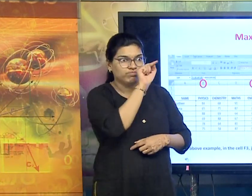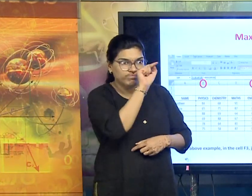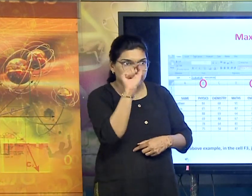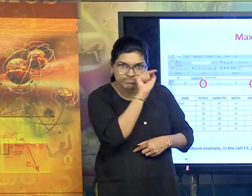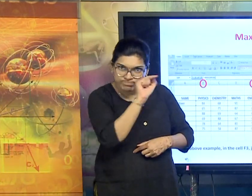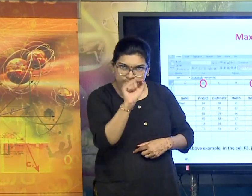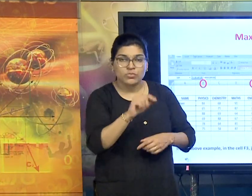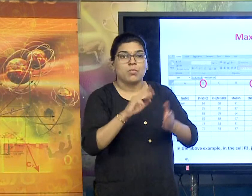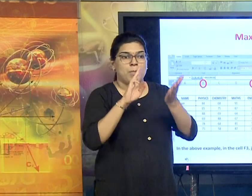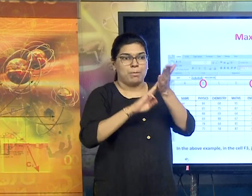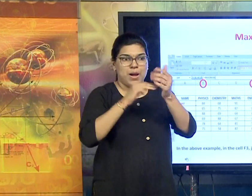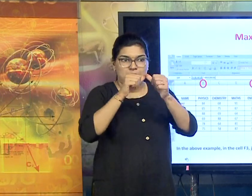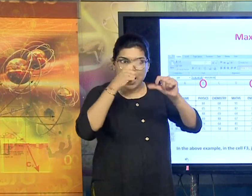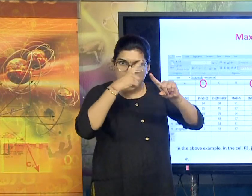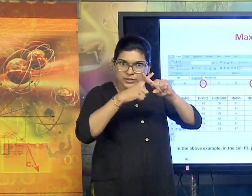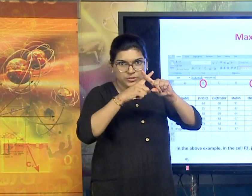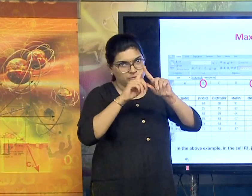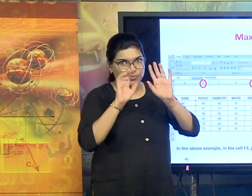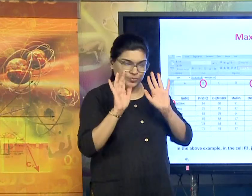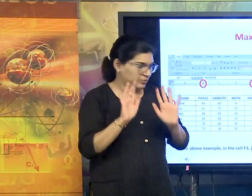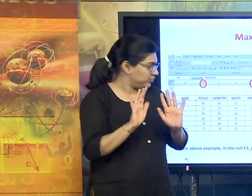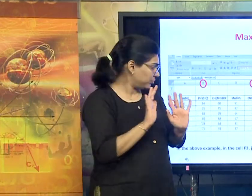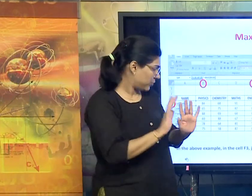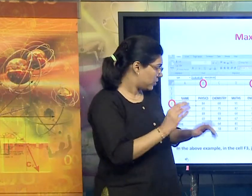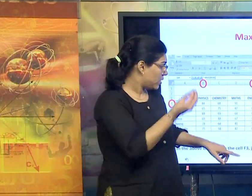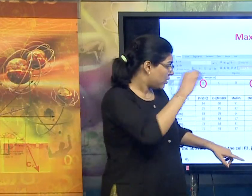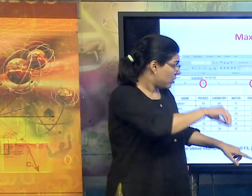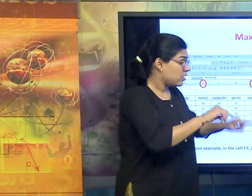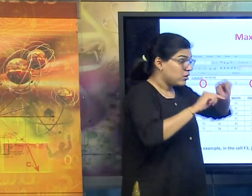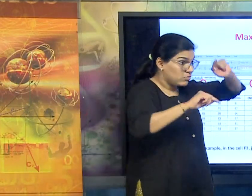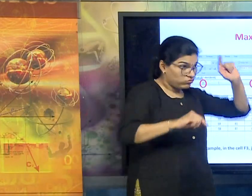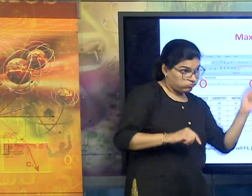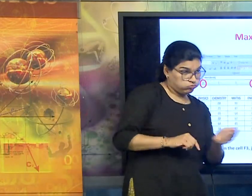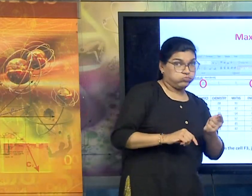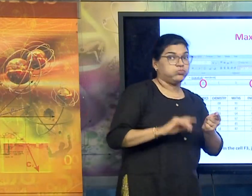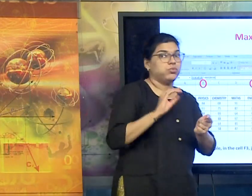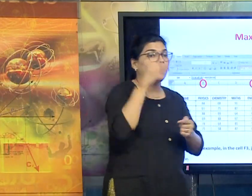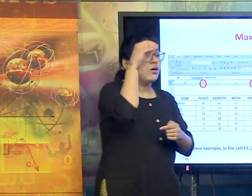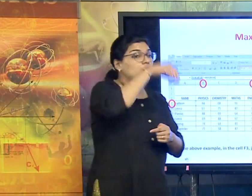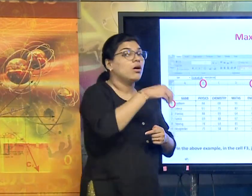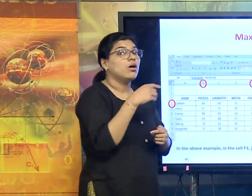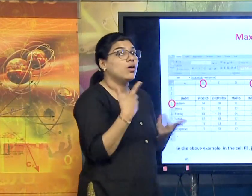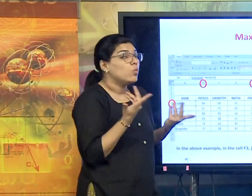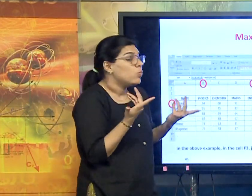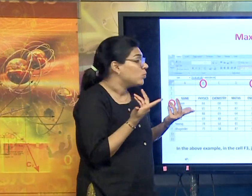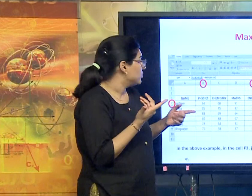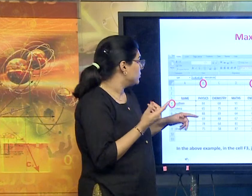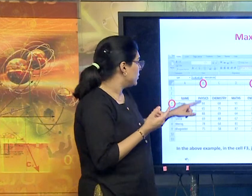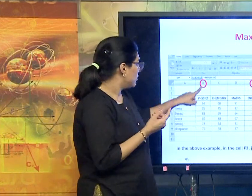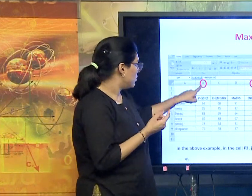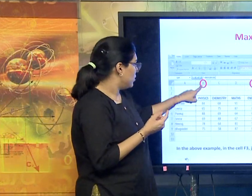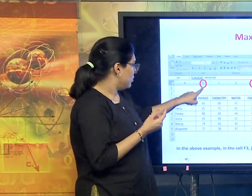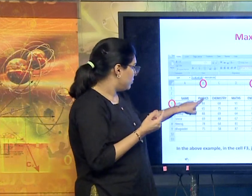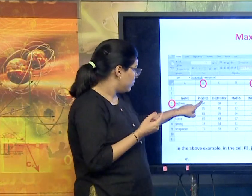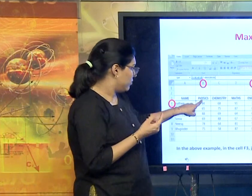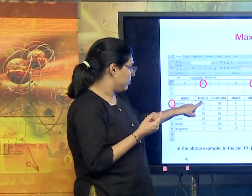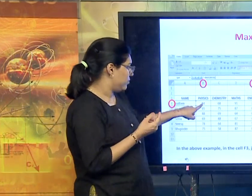As usual, we will begin our formula with the equal to mark, then max max, and then start